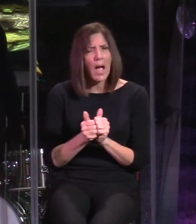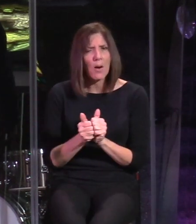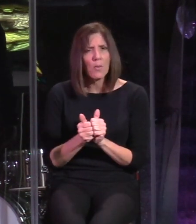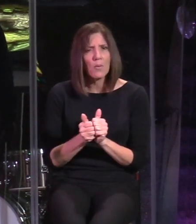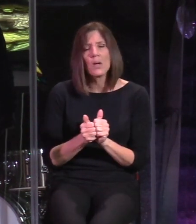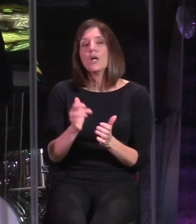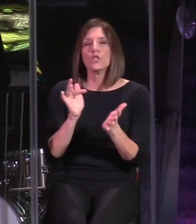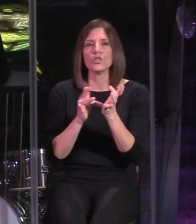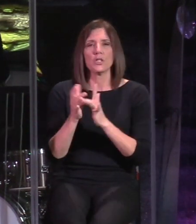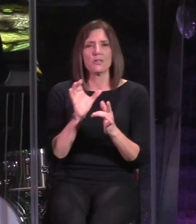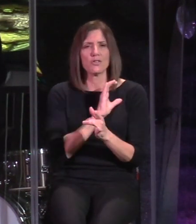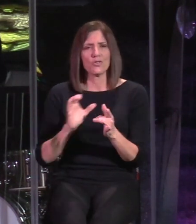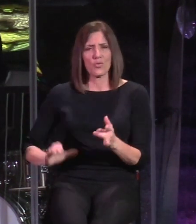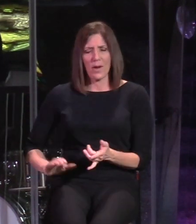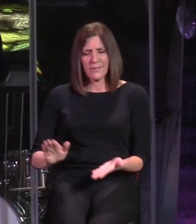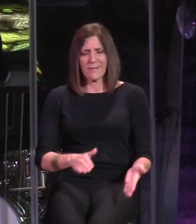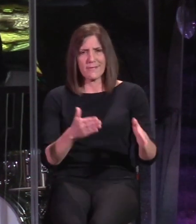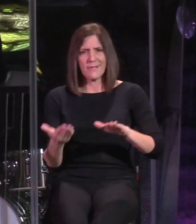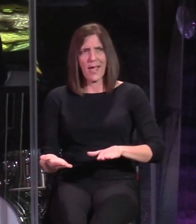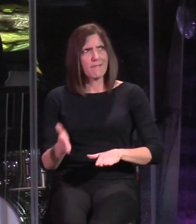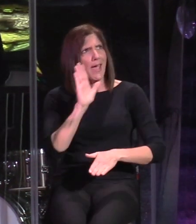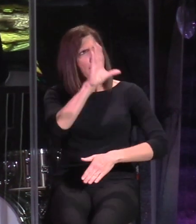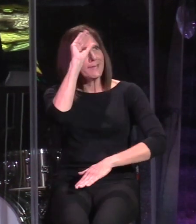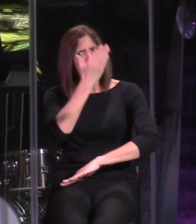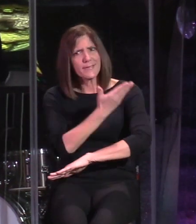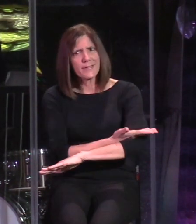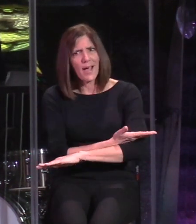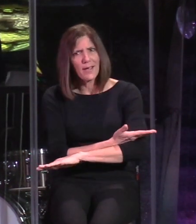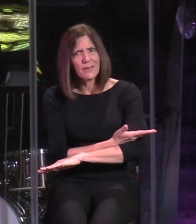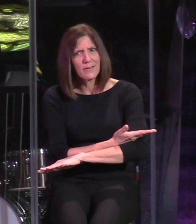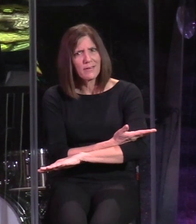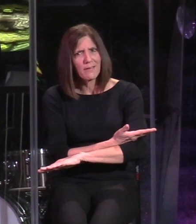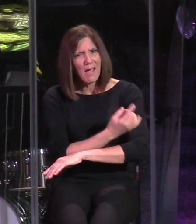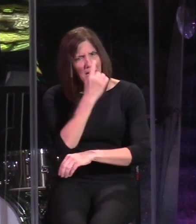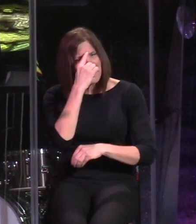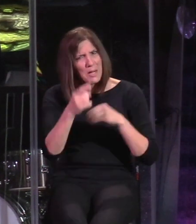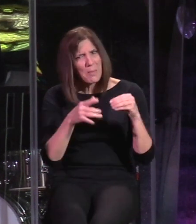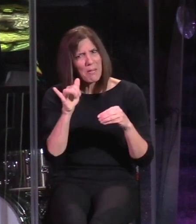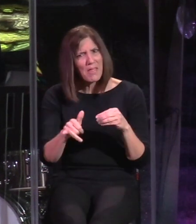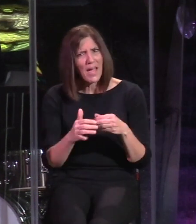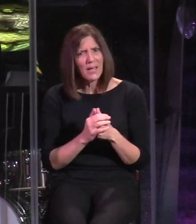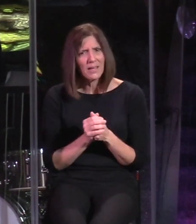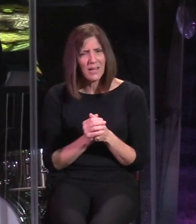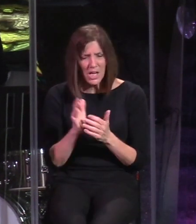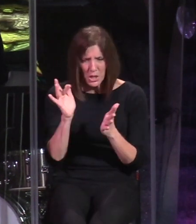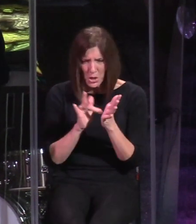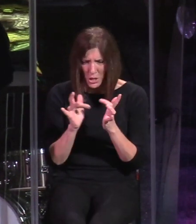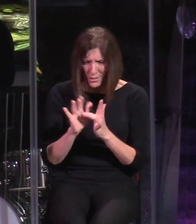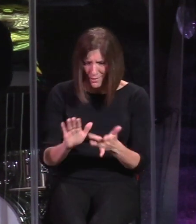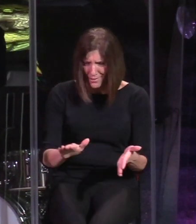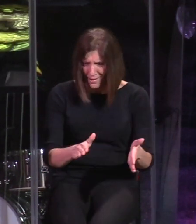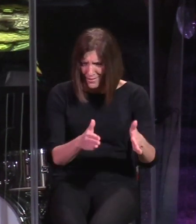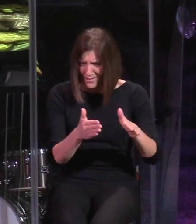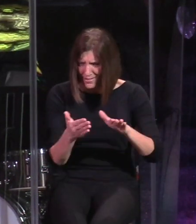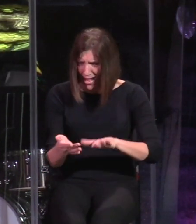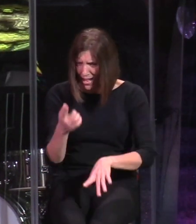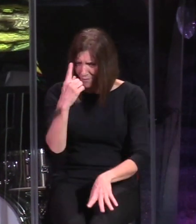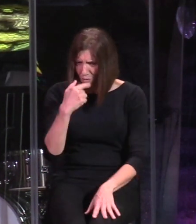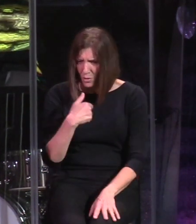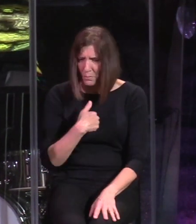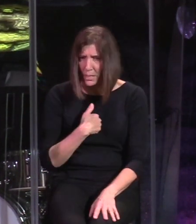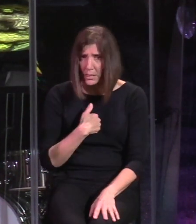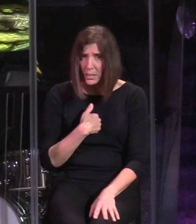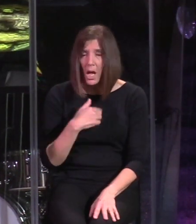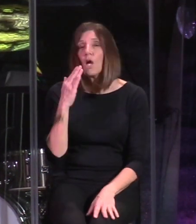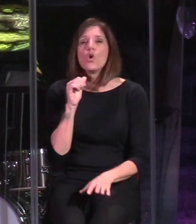want to encourage you to take a moment to just let that truth and that reality sink in this evening. I know you can't be here to nail your sins